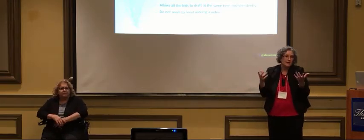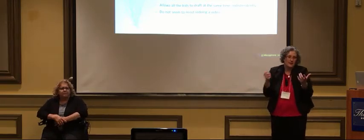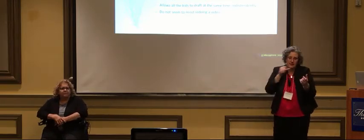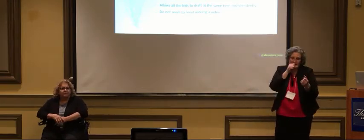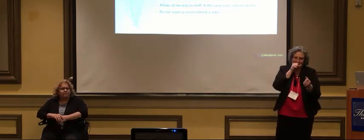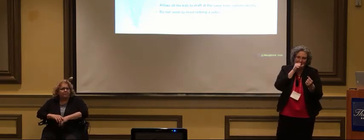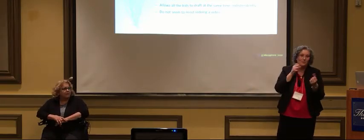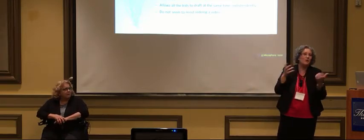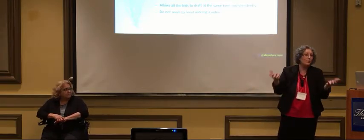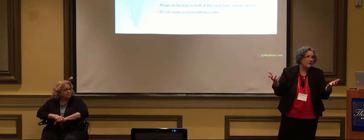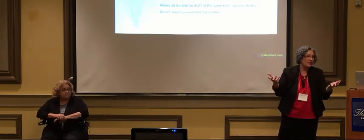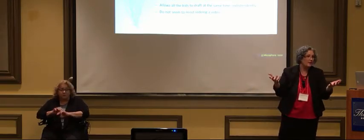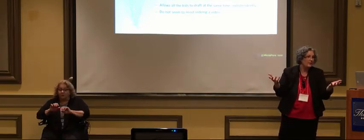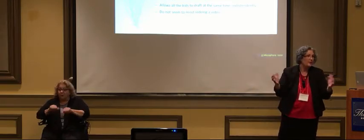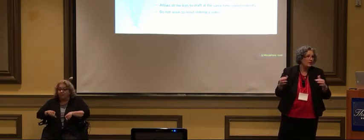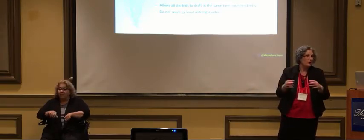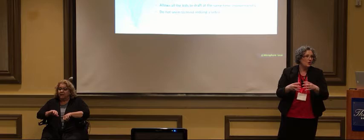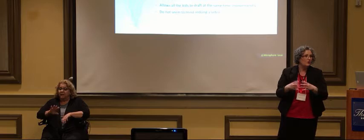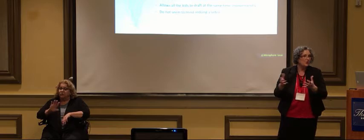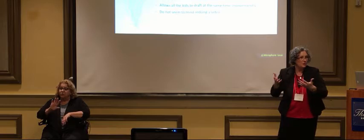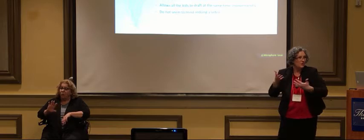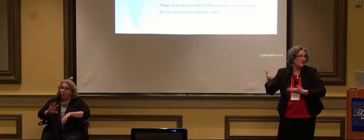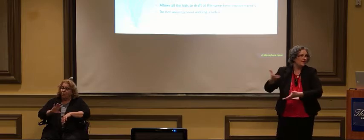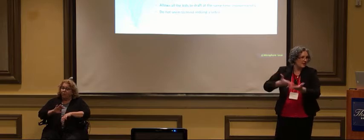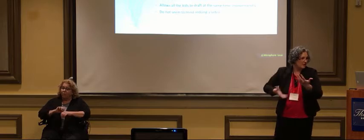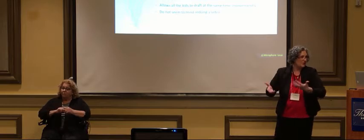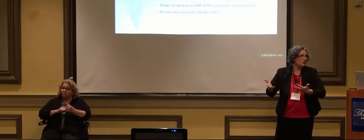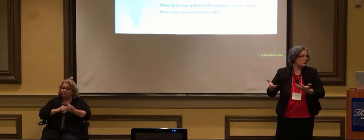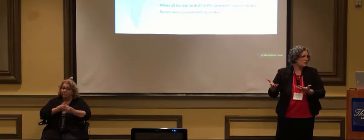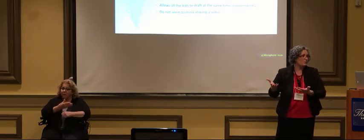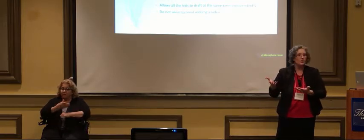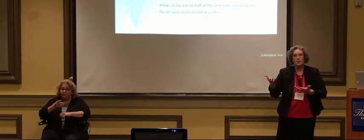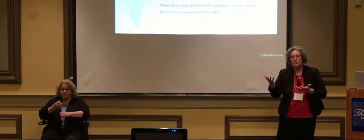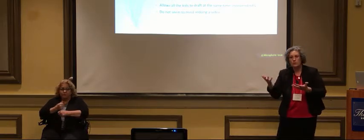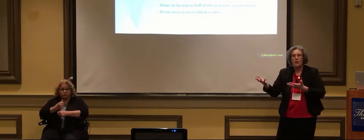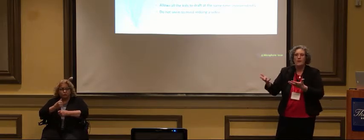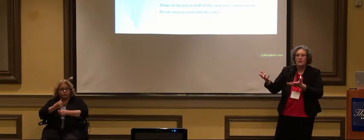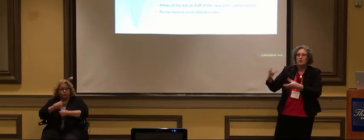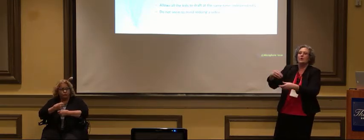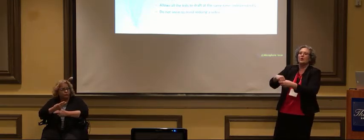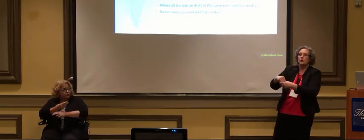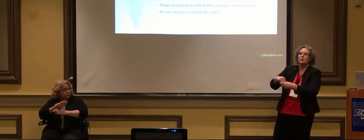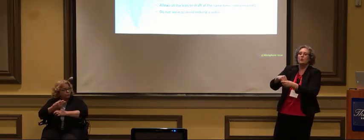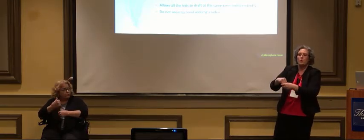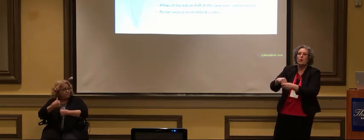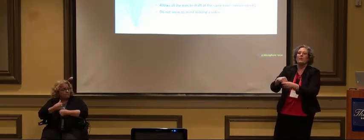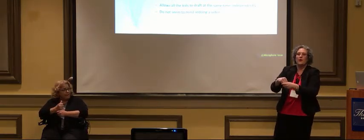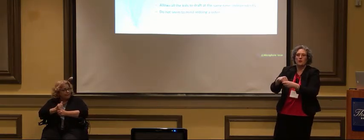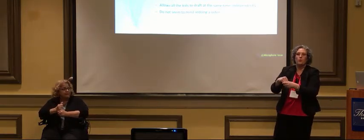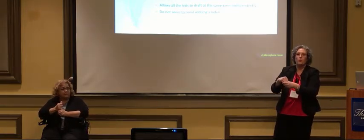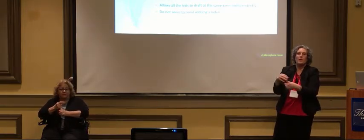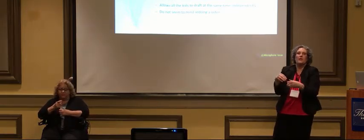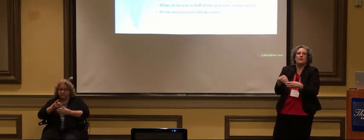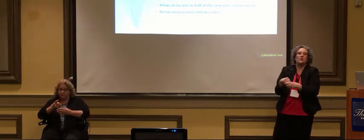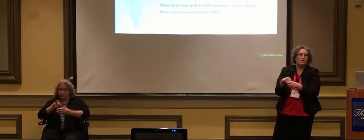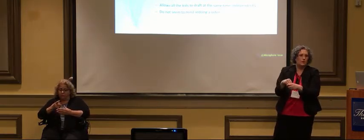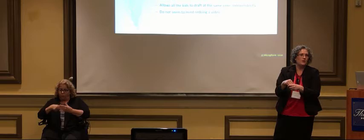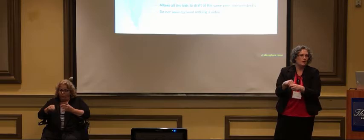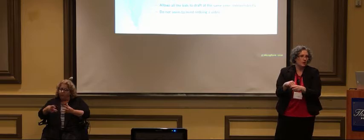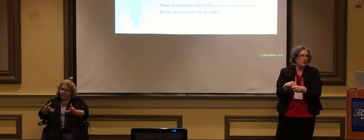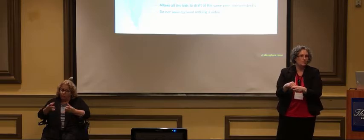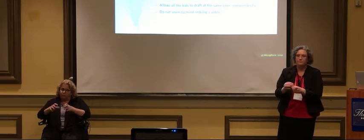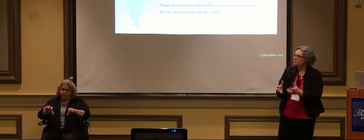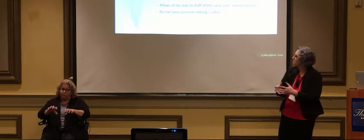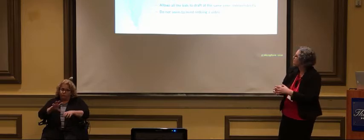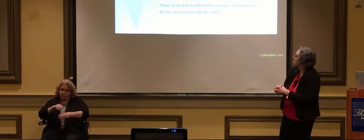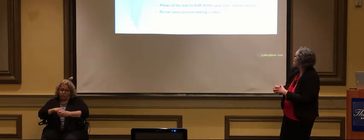it can be a weapon, to get the kids to do, to include what they initially wanted